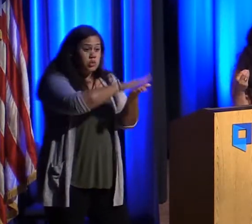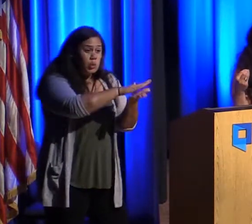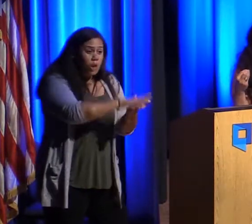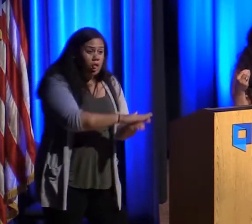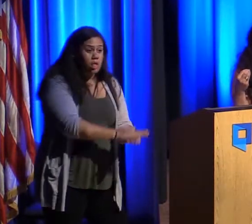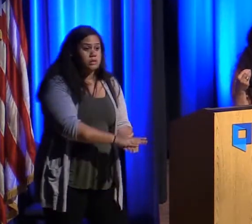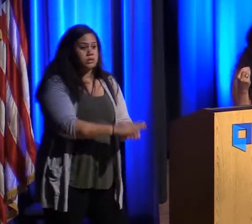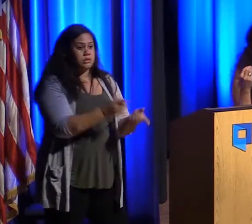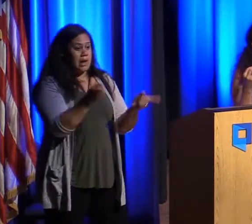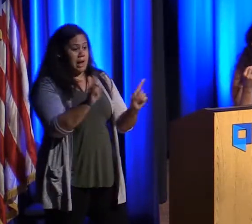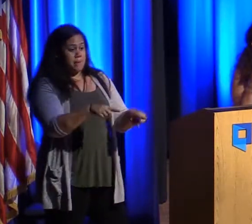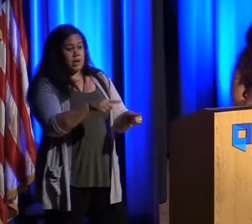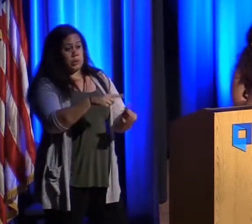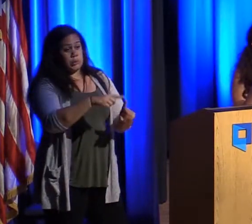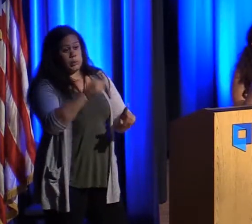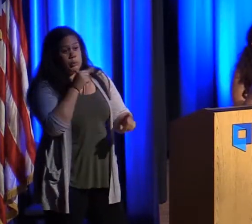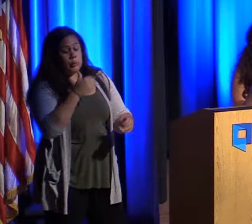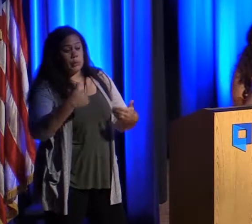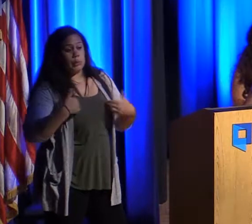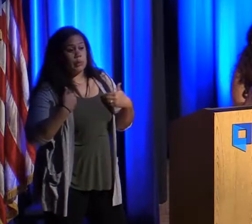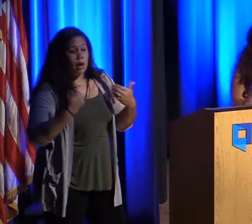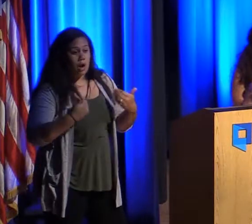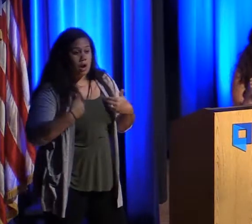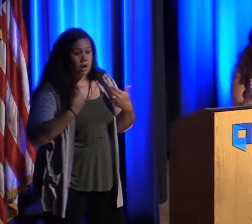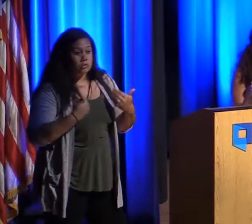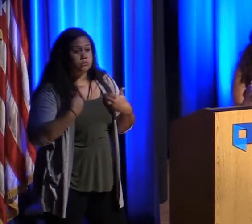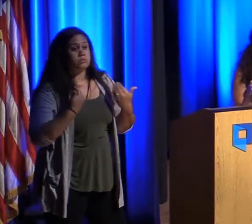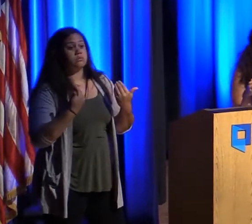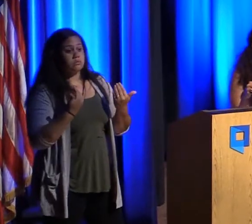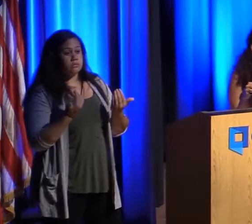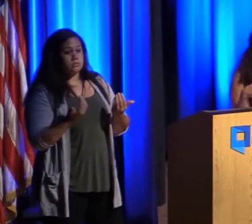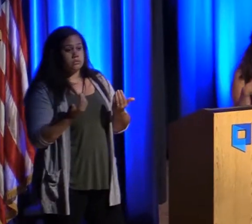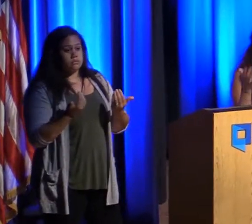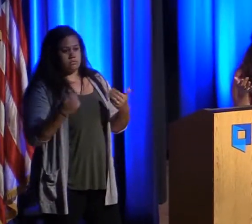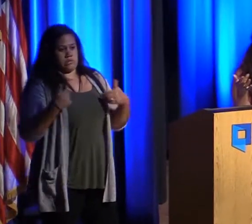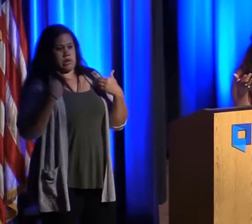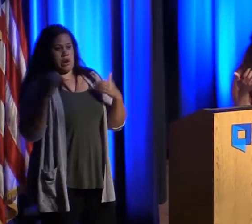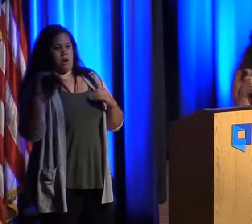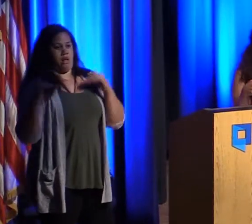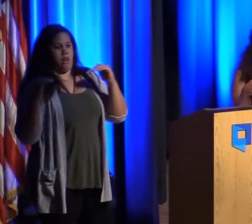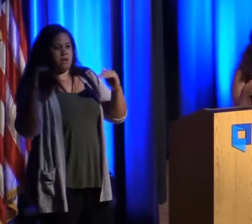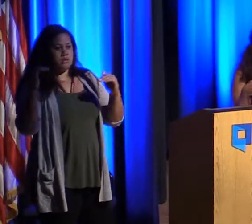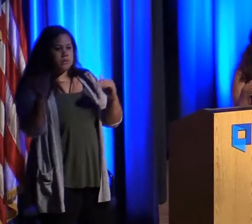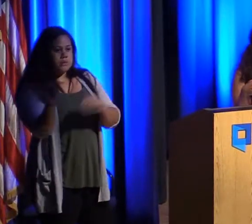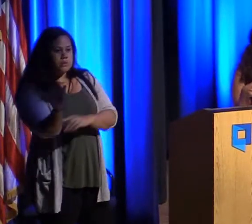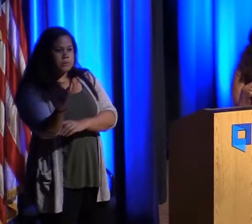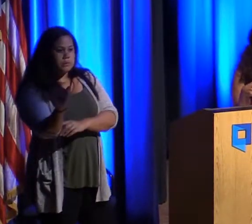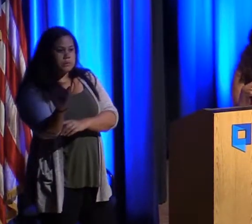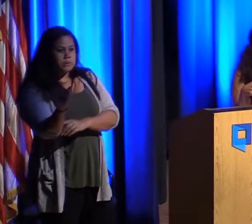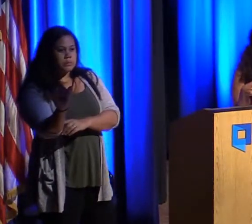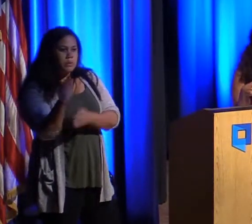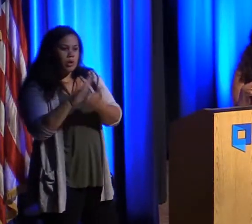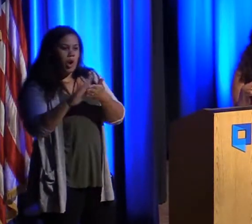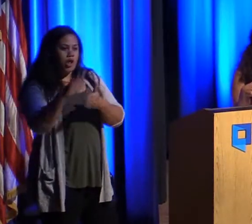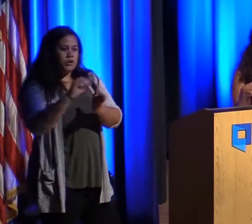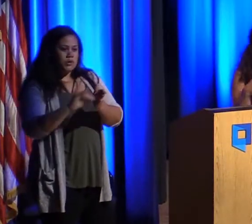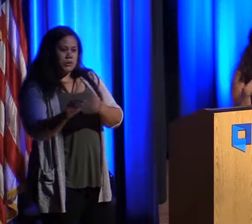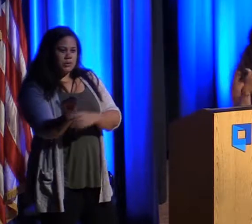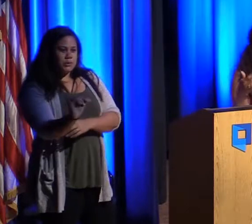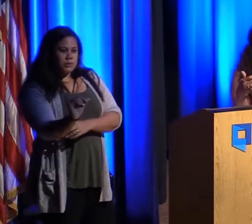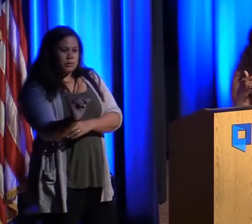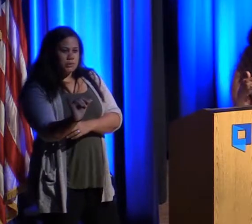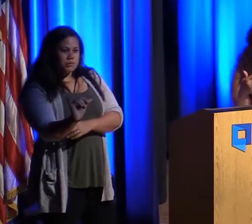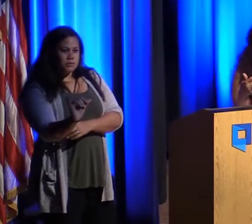is happening to our youth and to the young adults who you are seeing coming here as students, right,